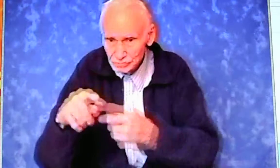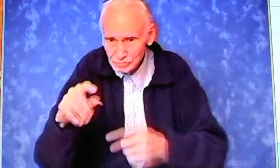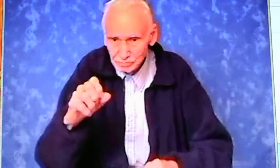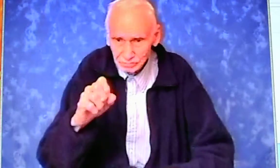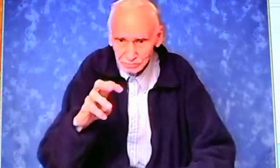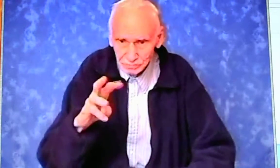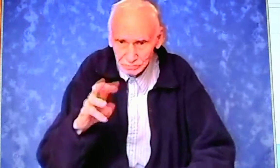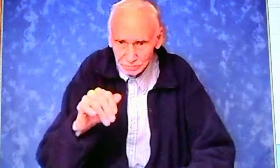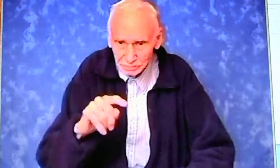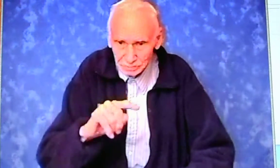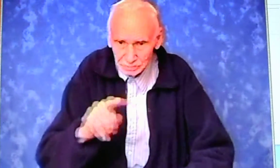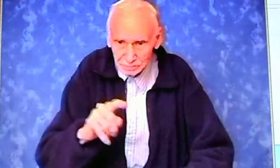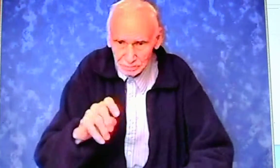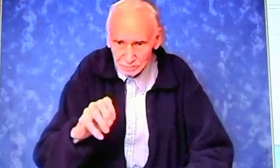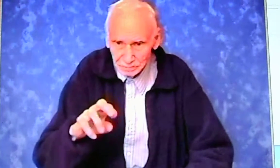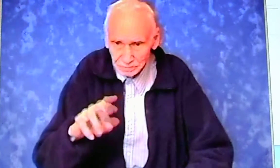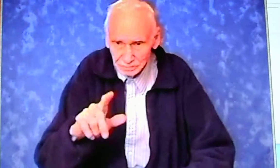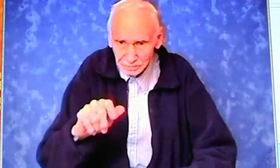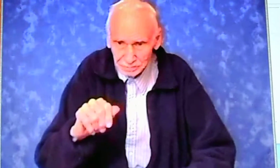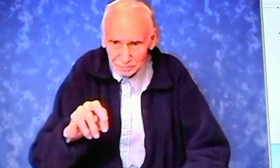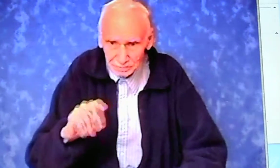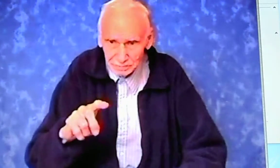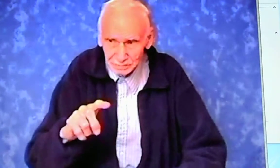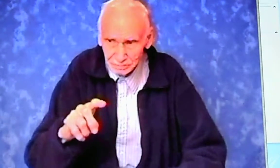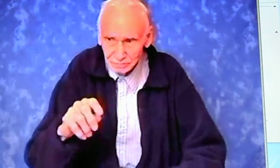My dad left to go to Switzerland,